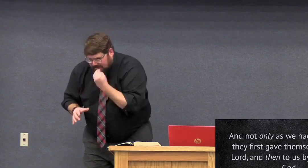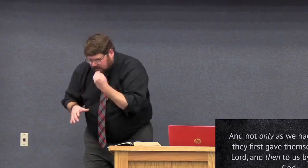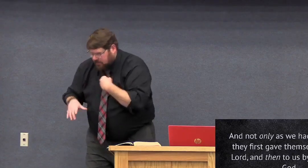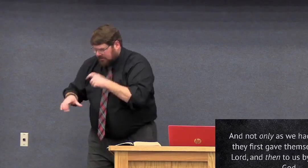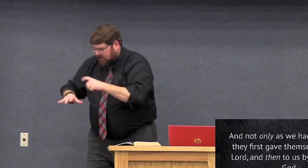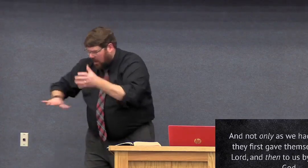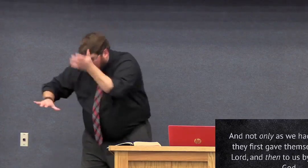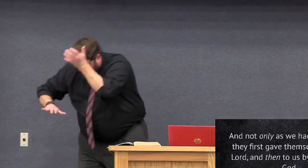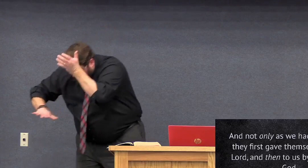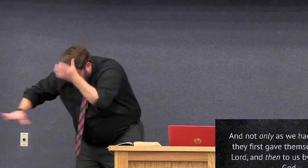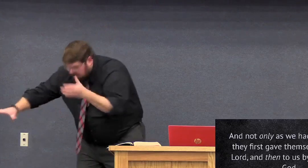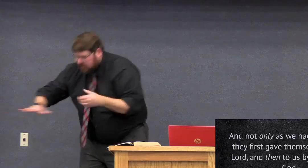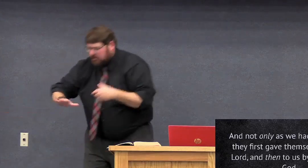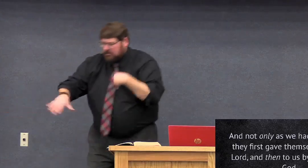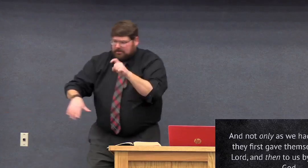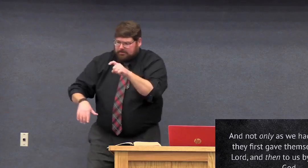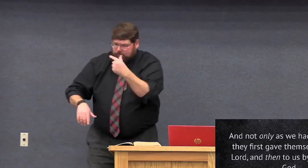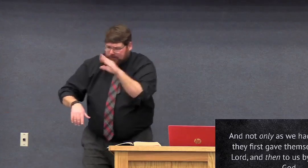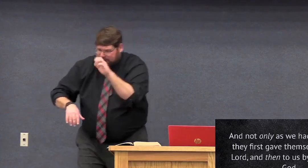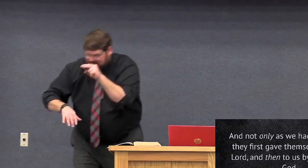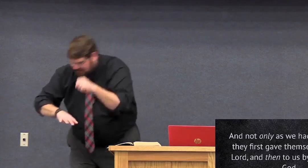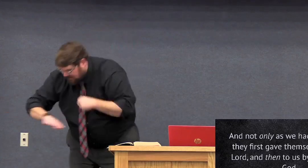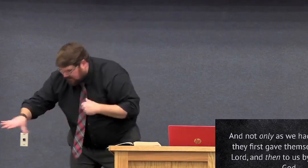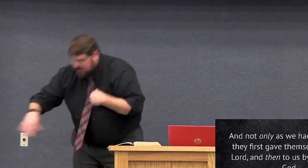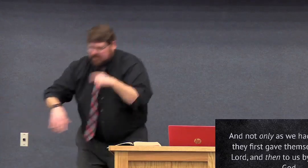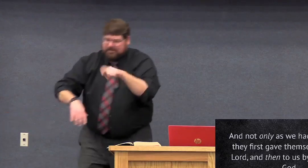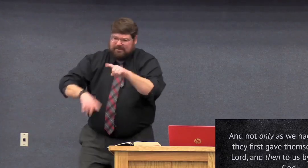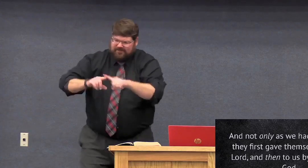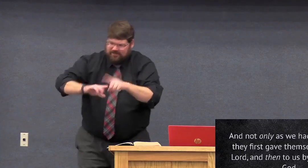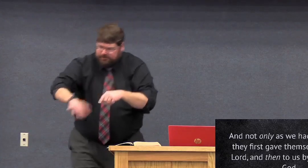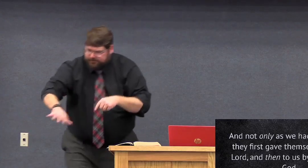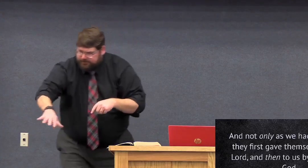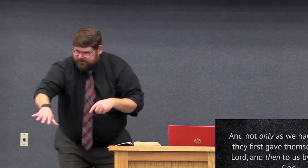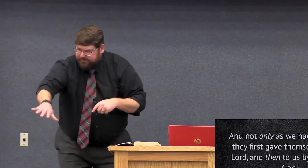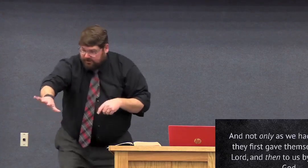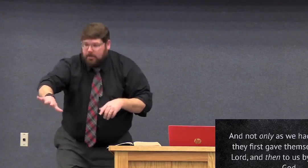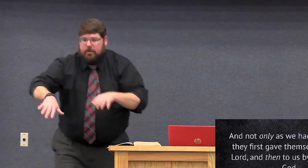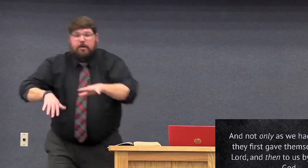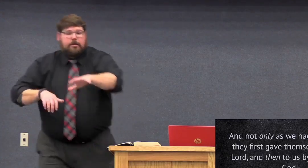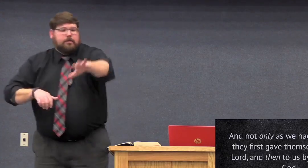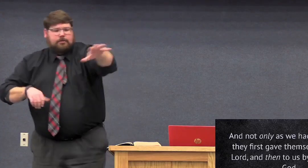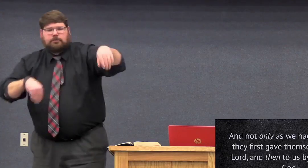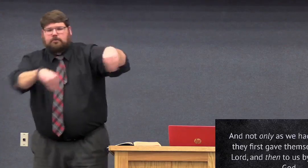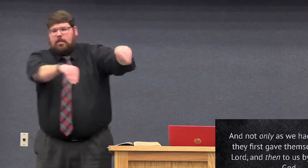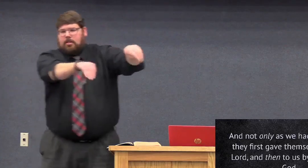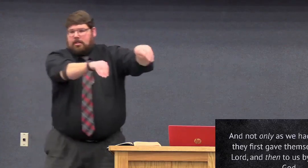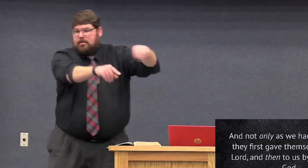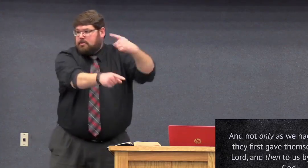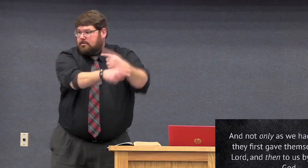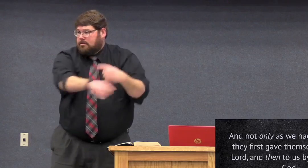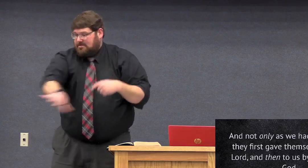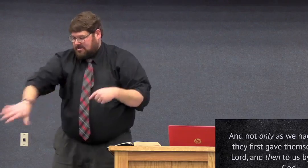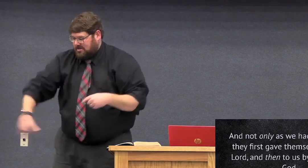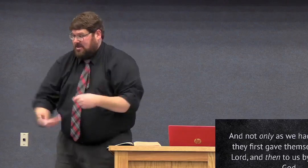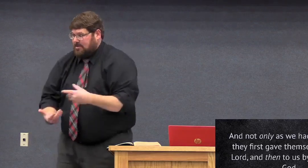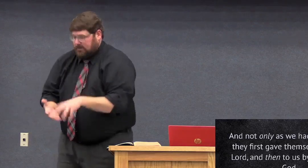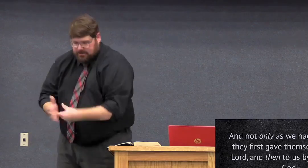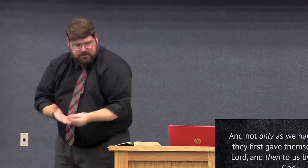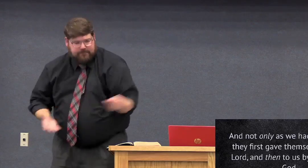my family and my needs, and you know, I'd get my cabbage and my green beans and all my different vegetables out there, and then if there was extra, I would sell